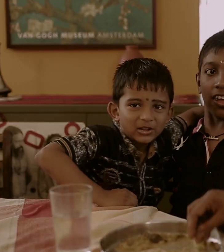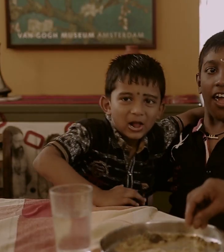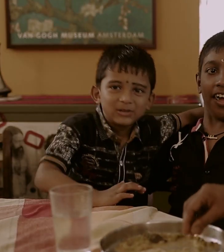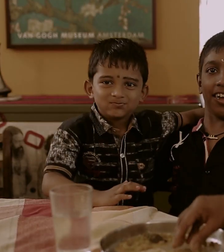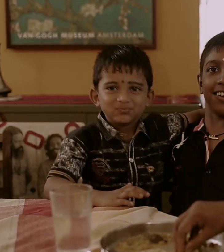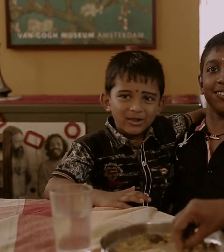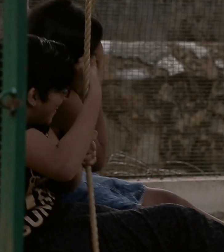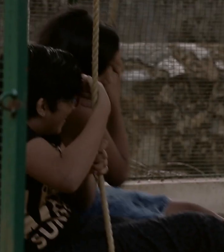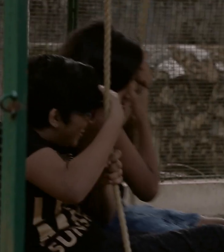your friend.